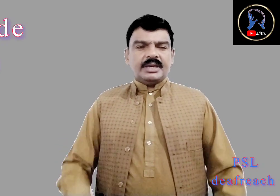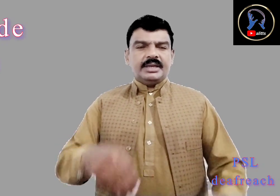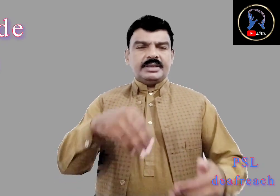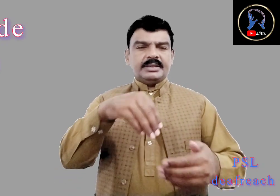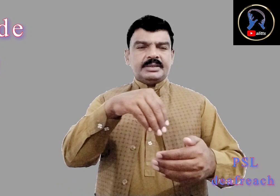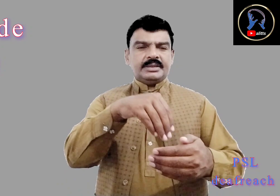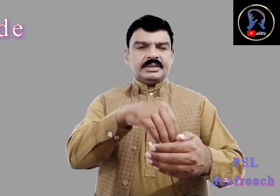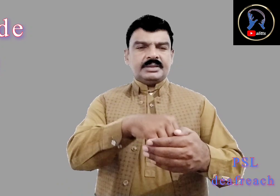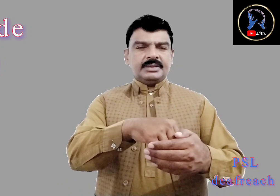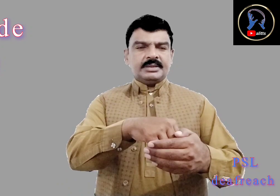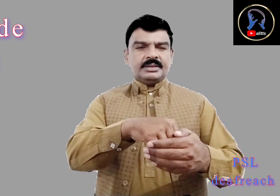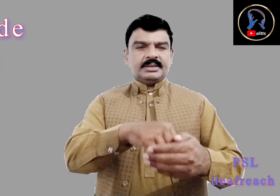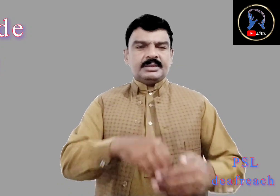inside